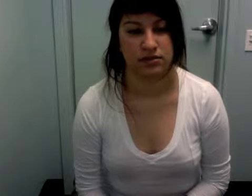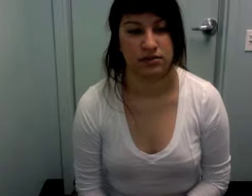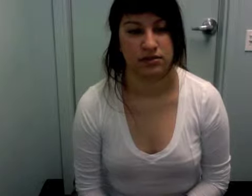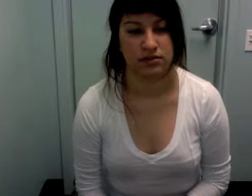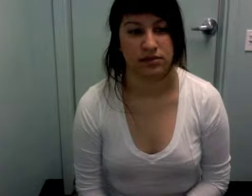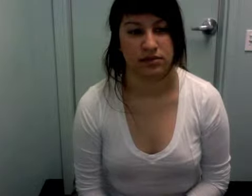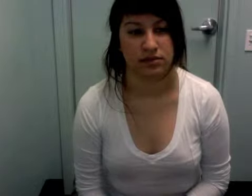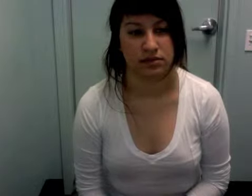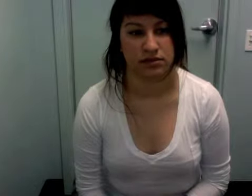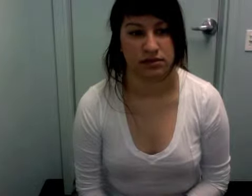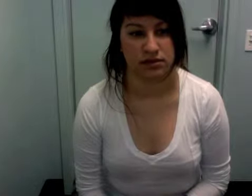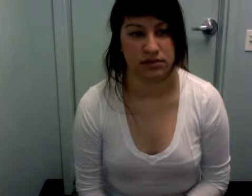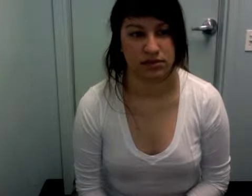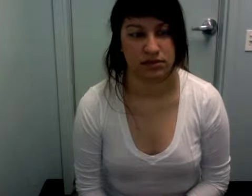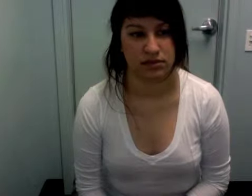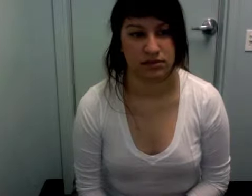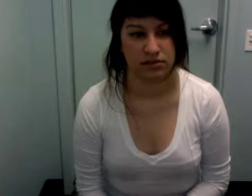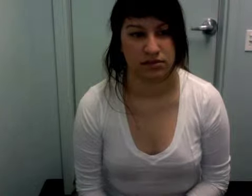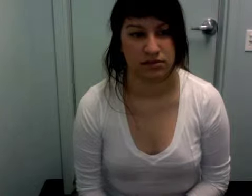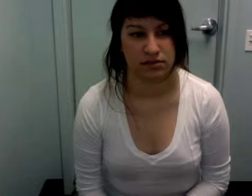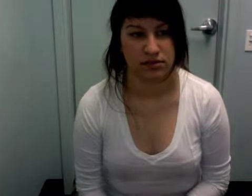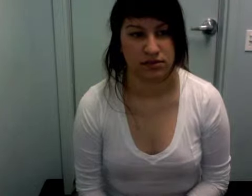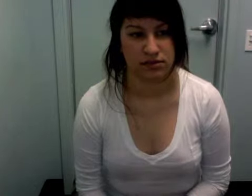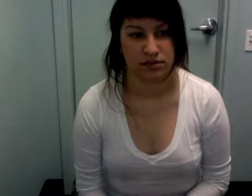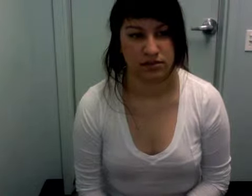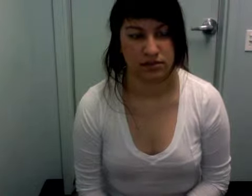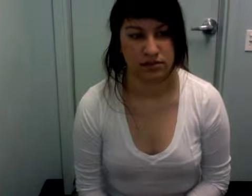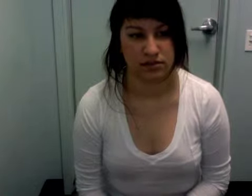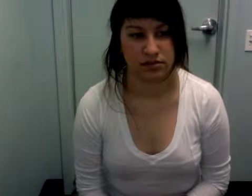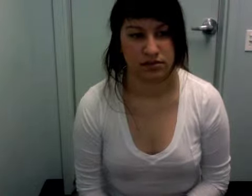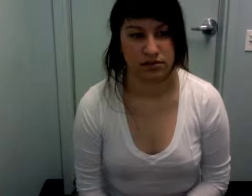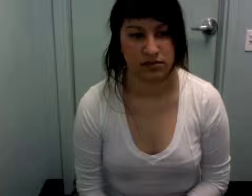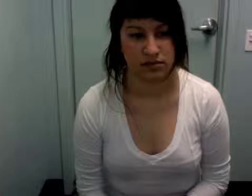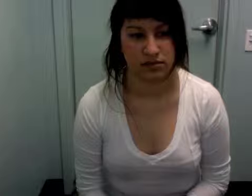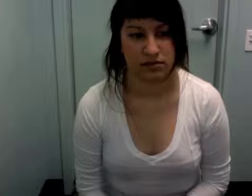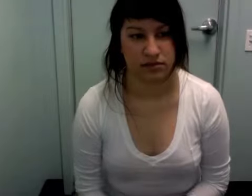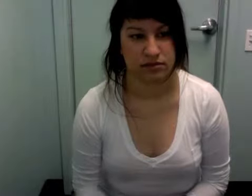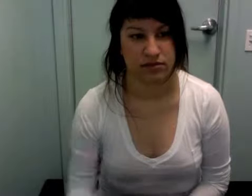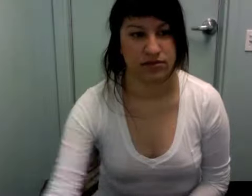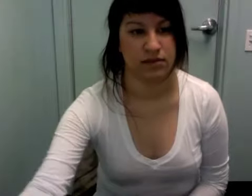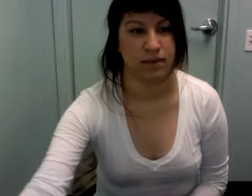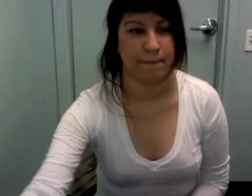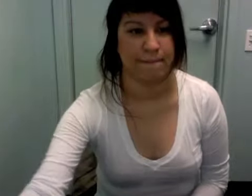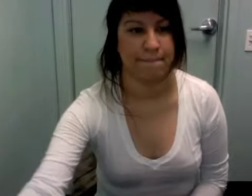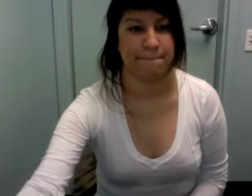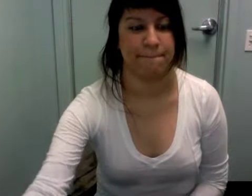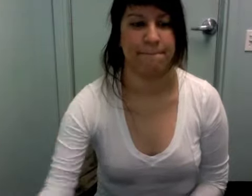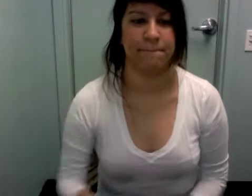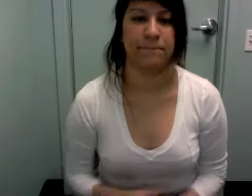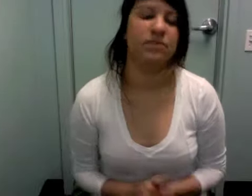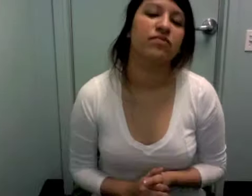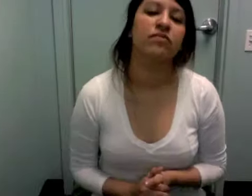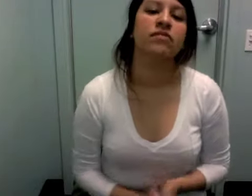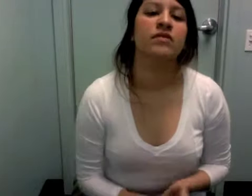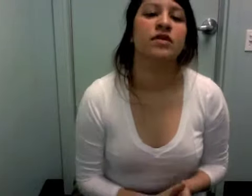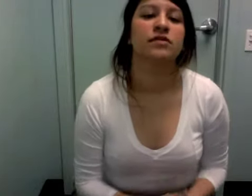place setting, we're going to be pretty conscious of how the leaf is set up.